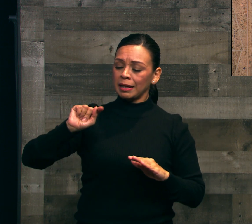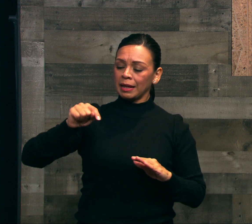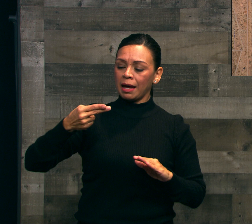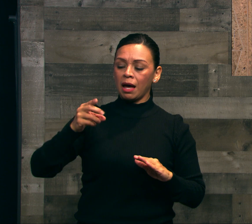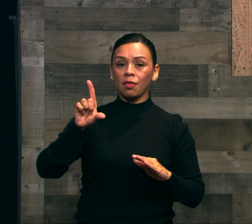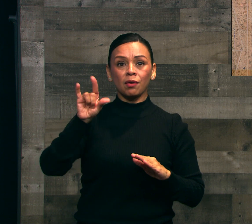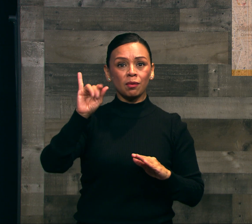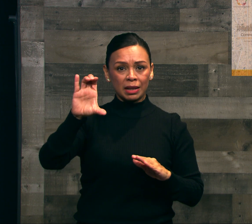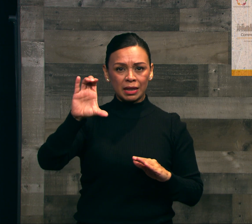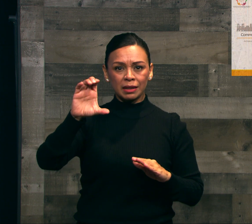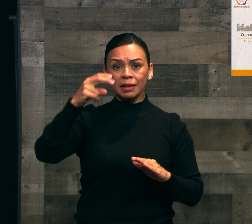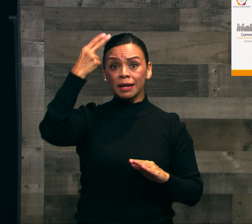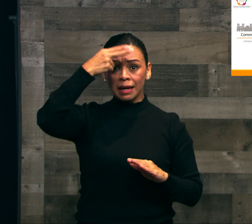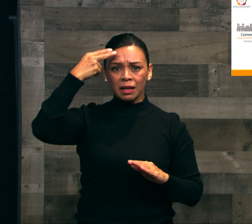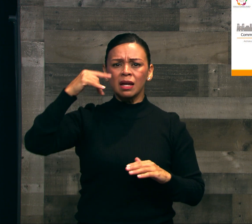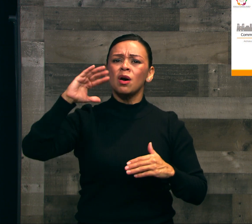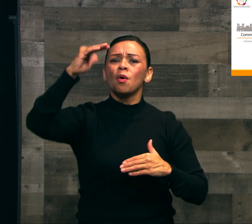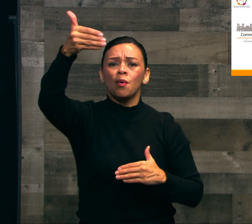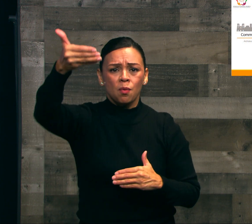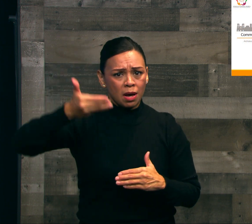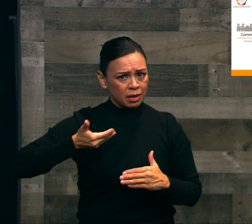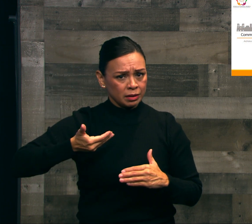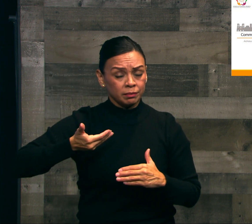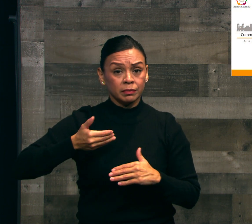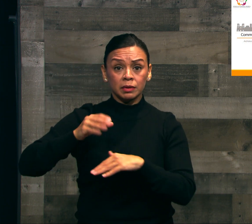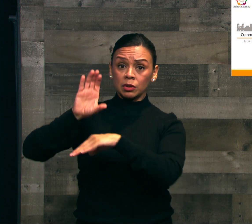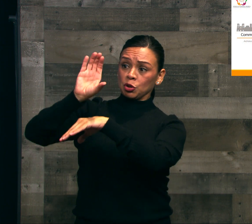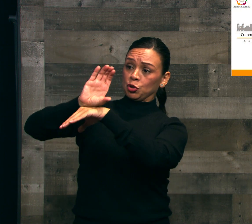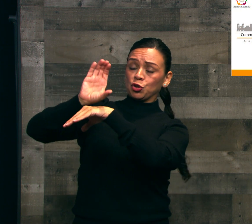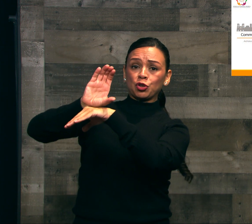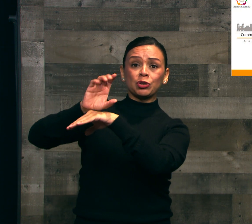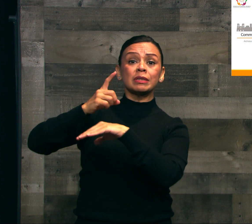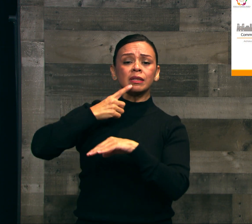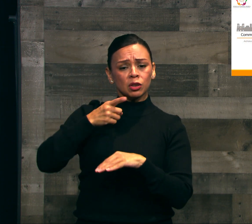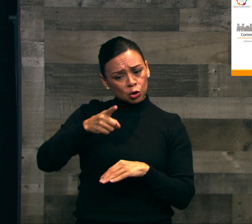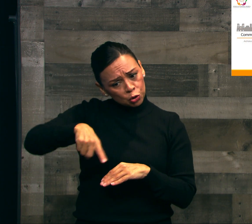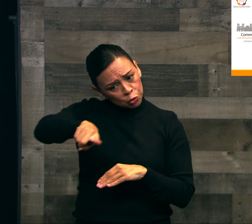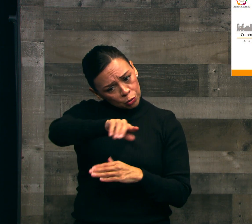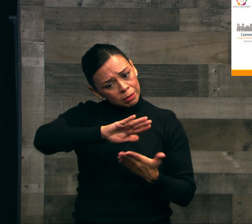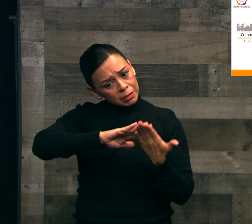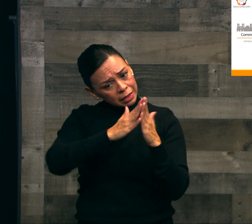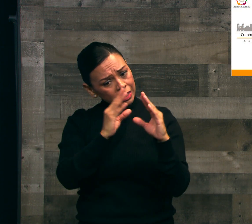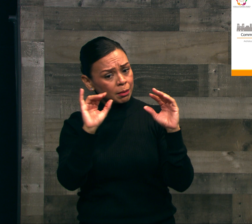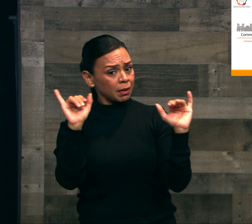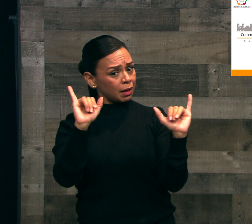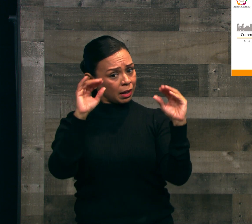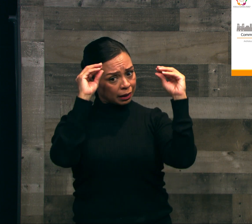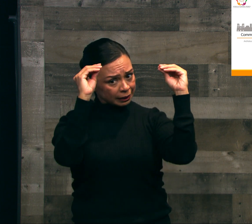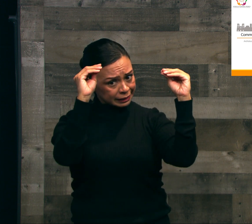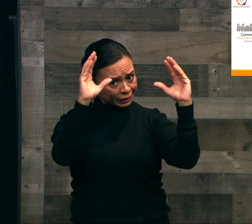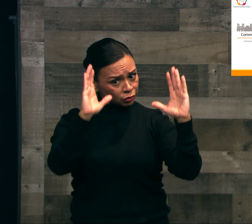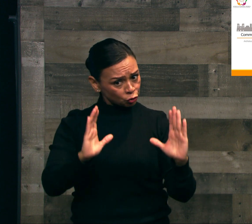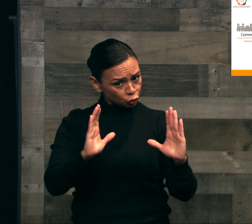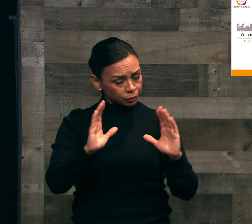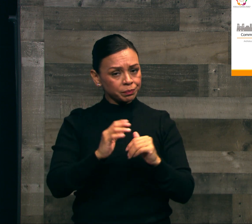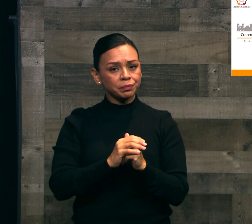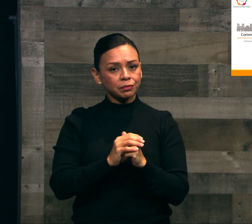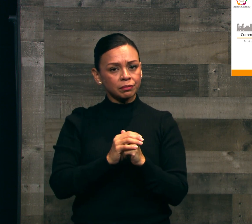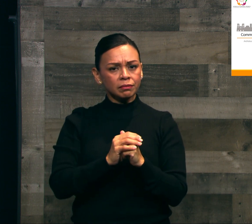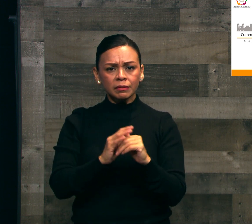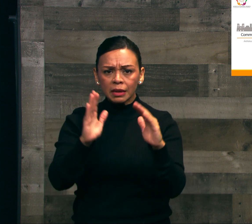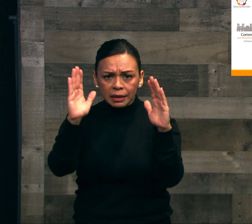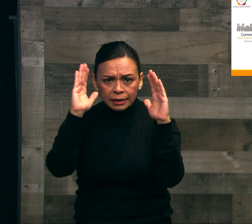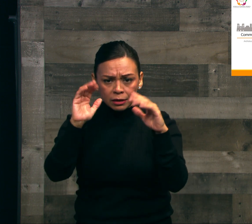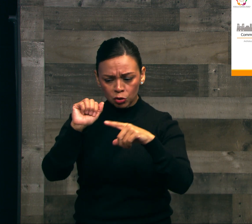welcomes everyone. We want to be we see that the church is asking us to be a teacher,